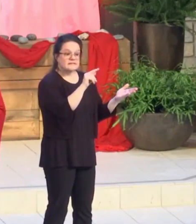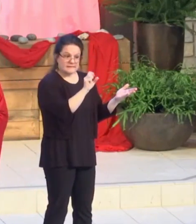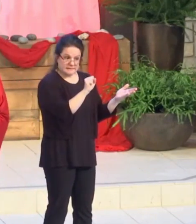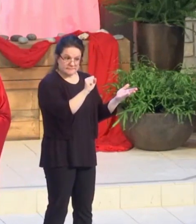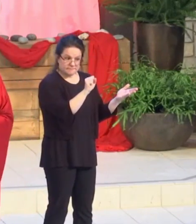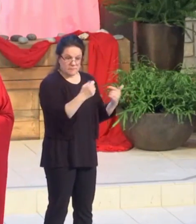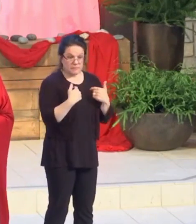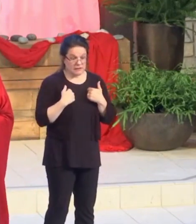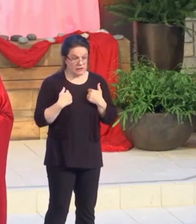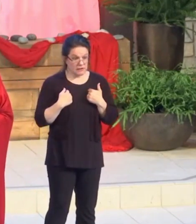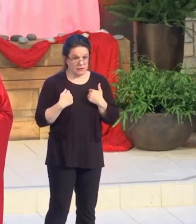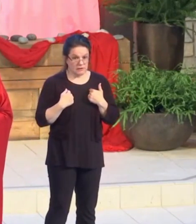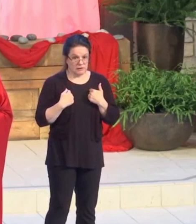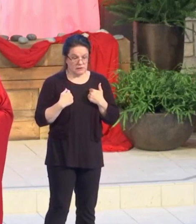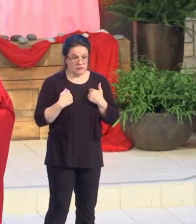We